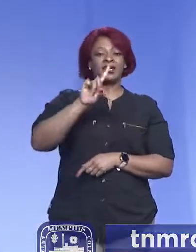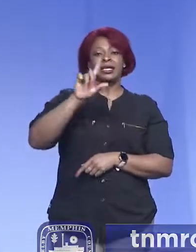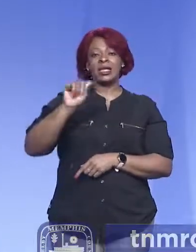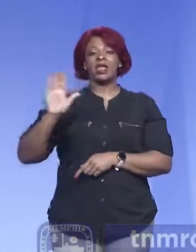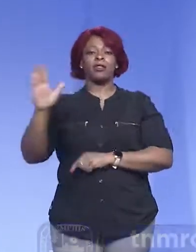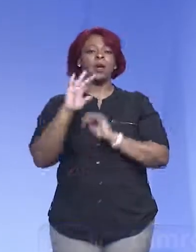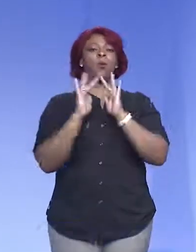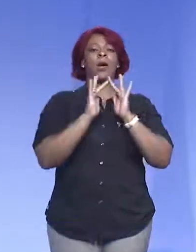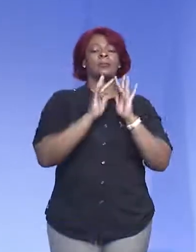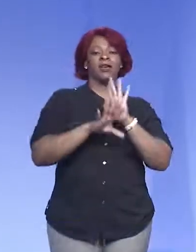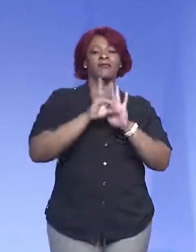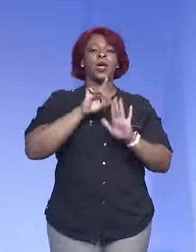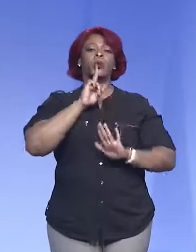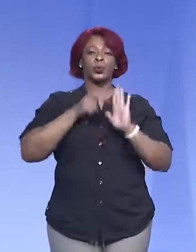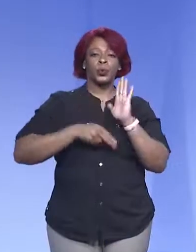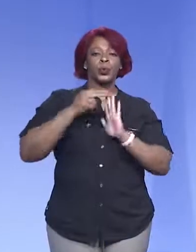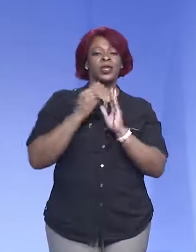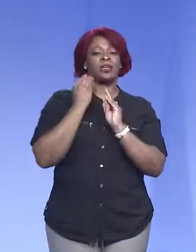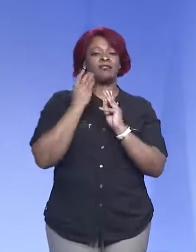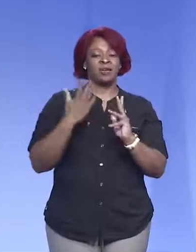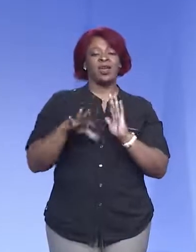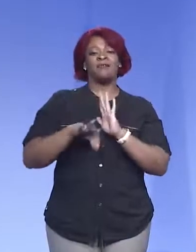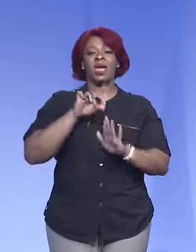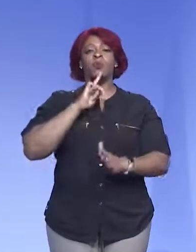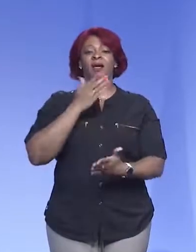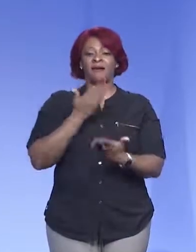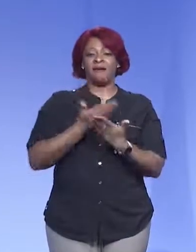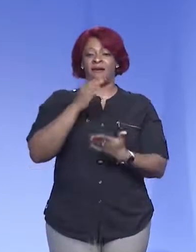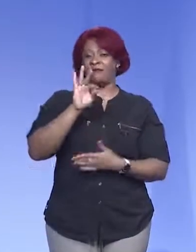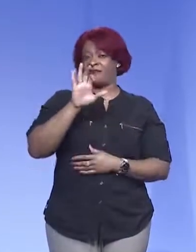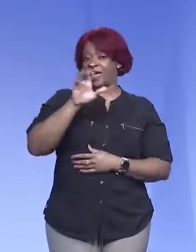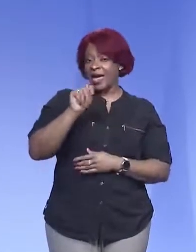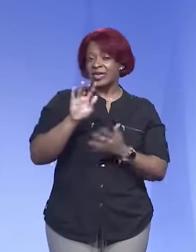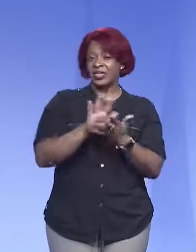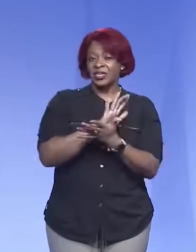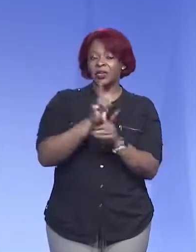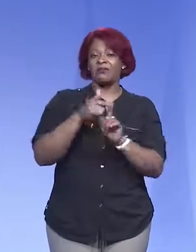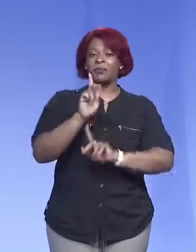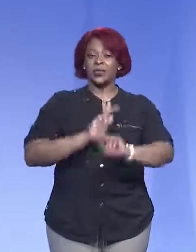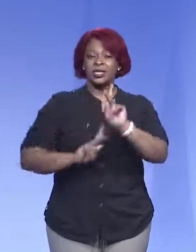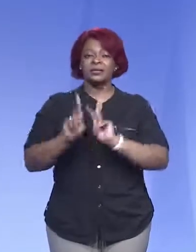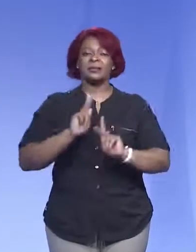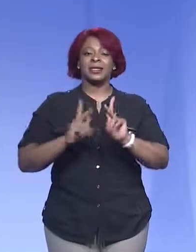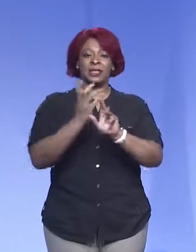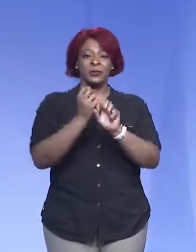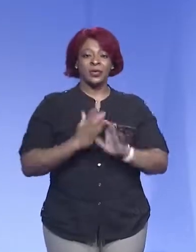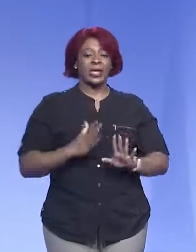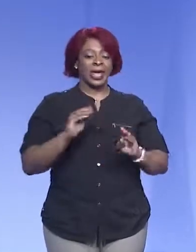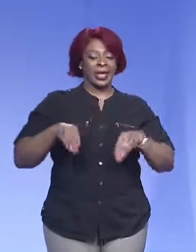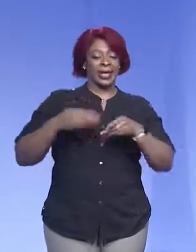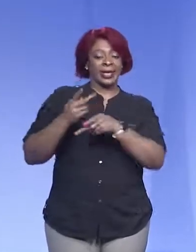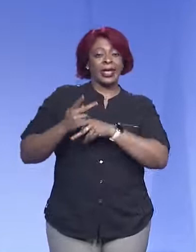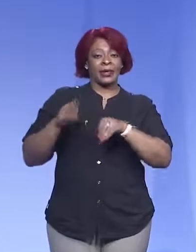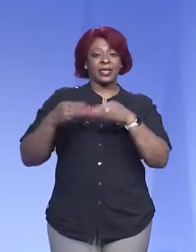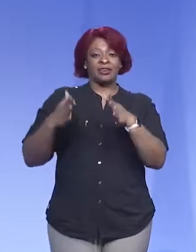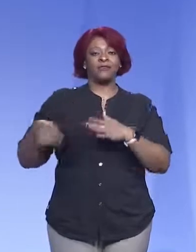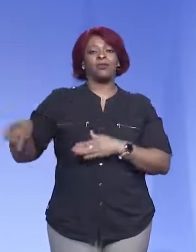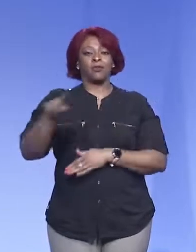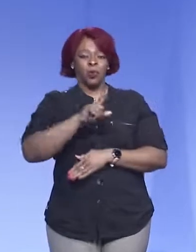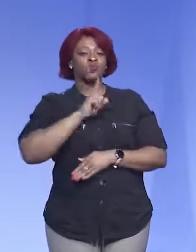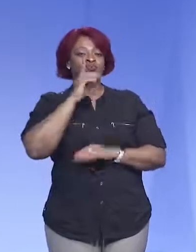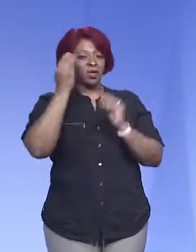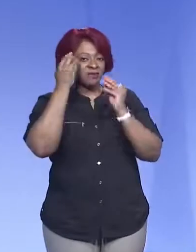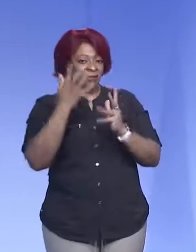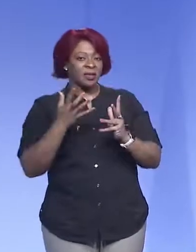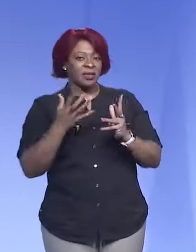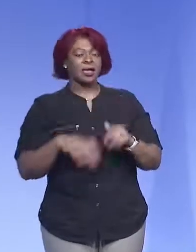website, obtain the fact sheet for recipients and caregivers.